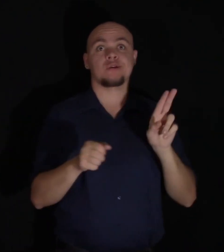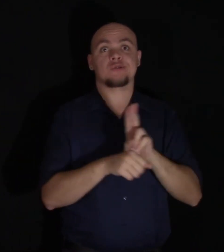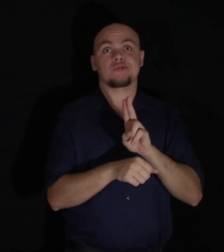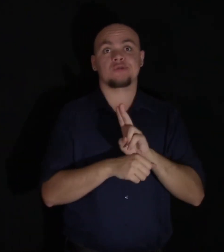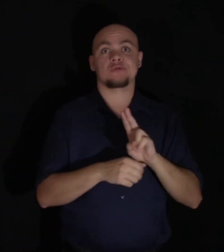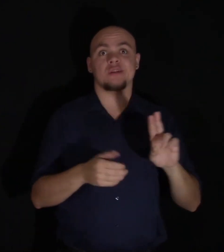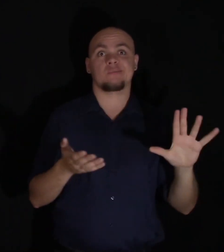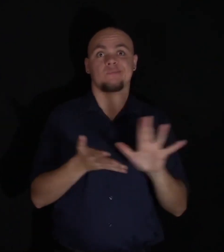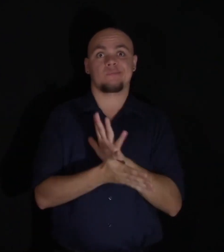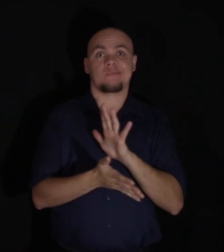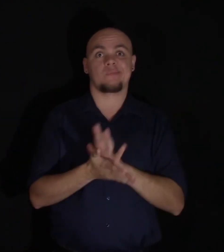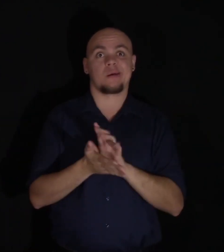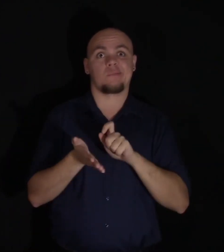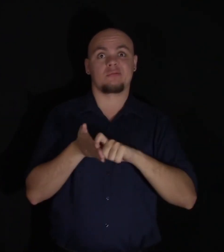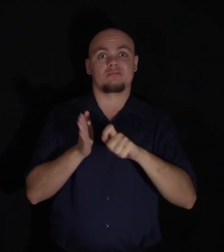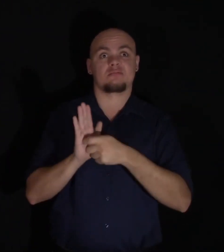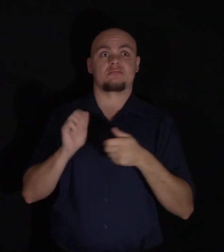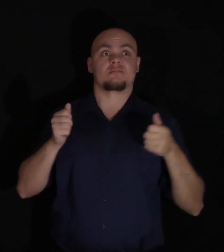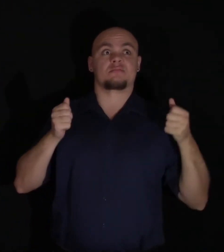paper.